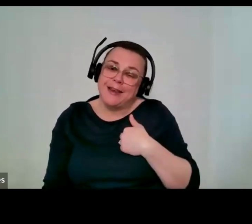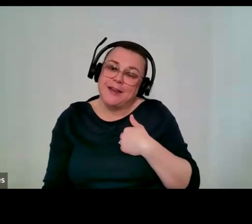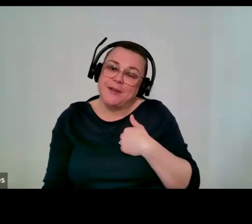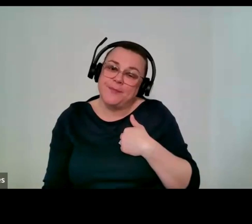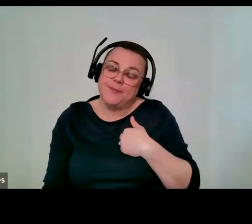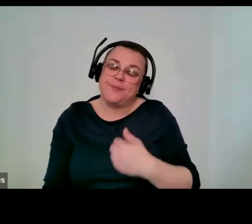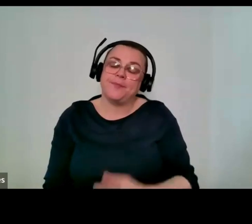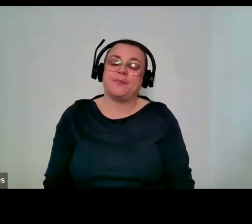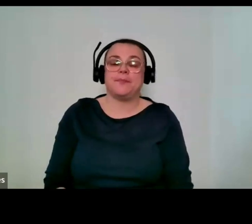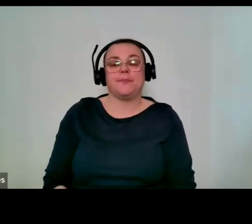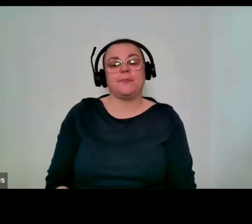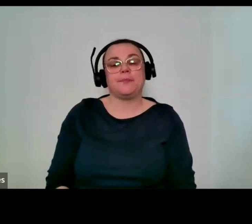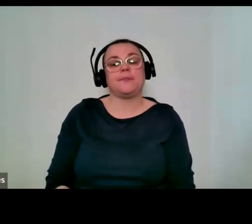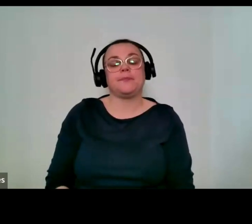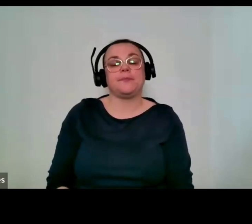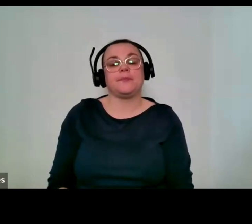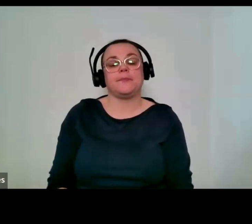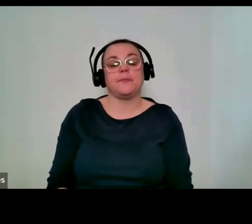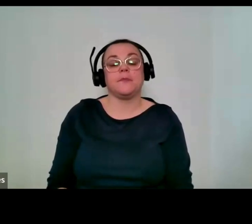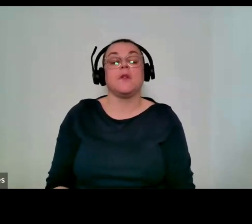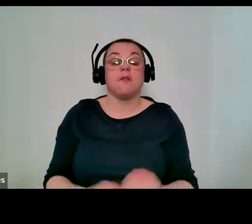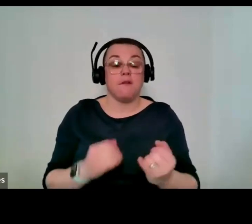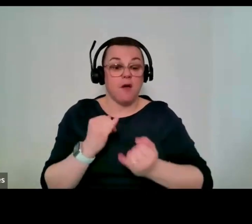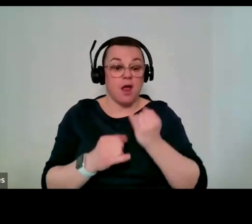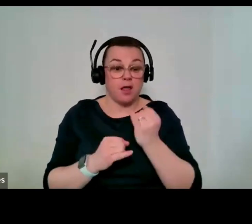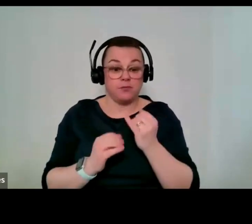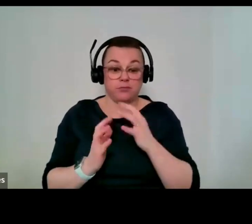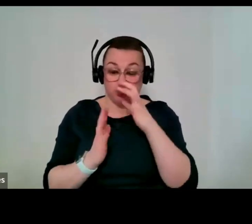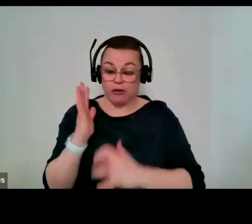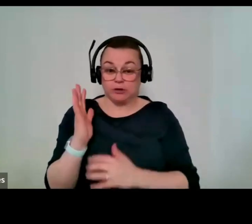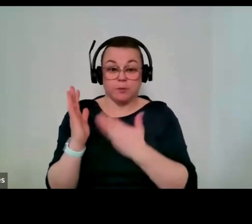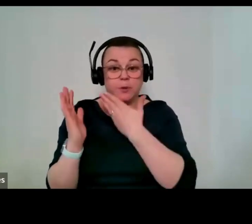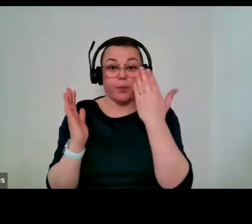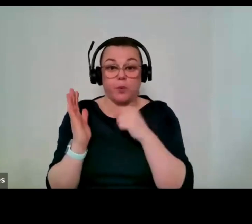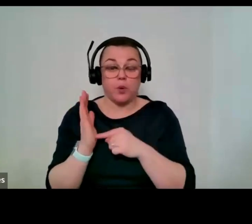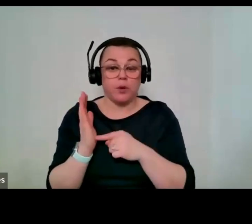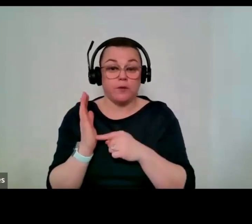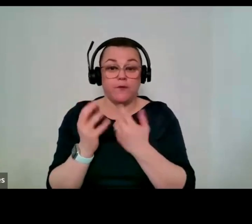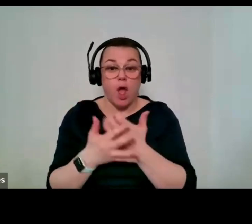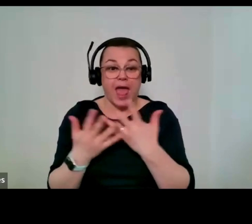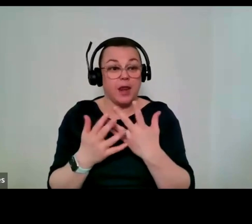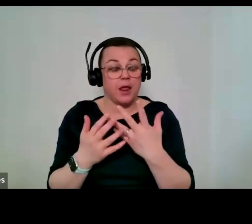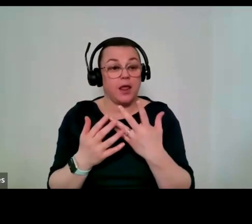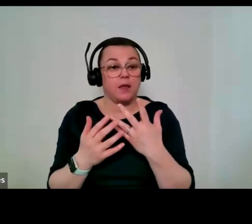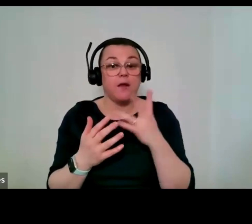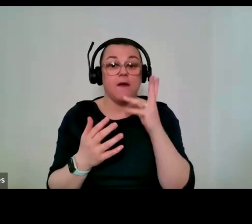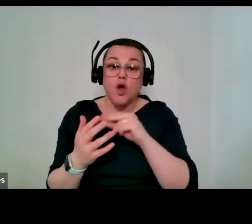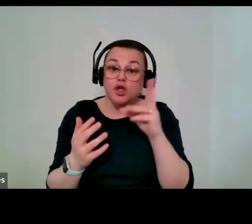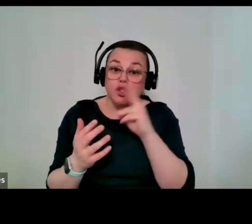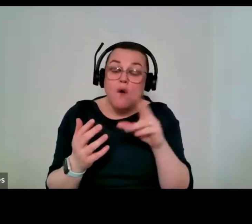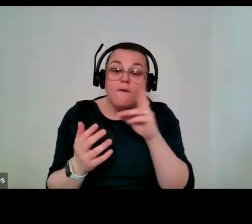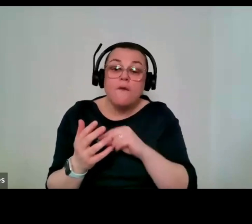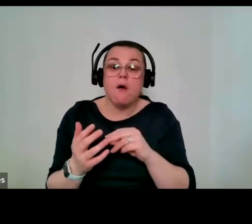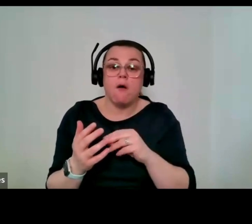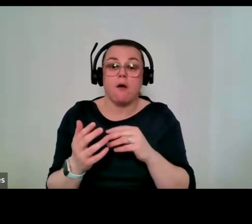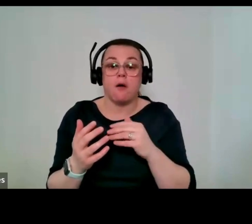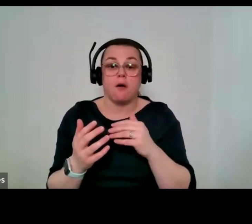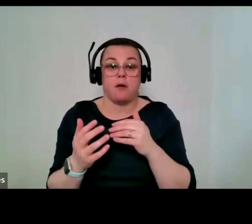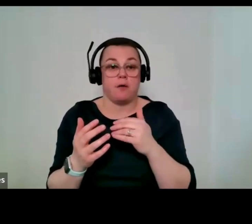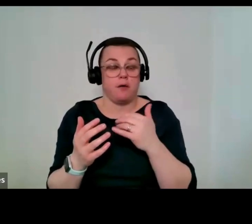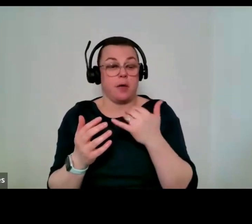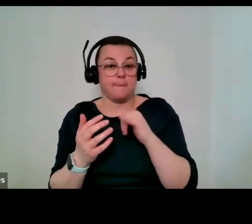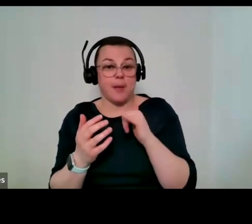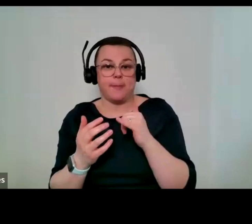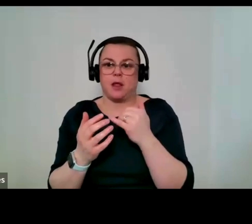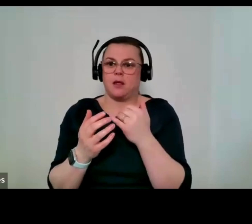mandatory training. And then finally, no transcripts for any sort of voiceovers with maybe embedded in